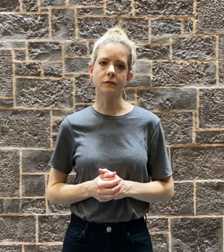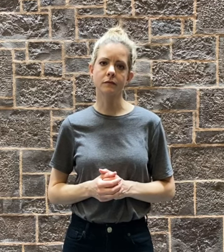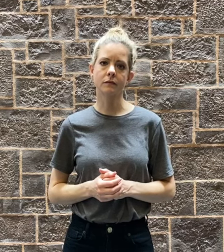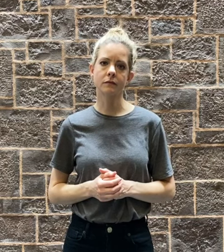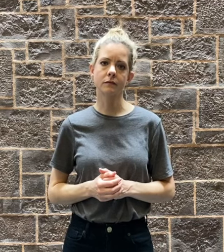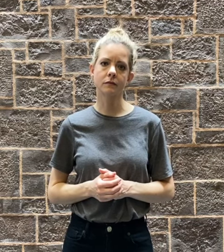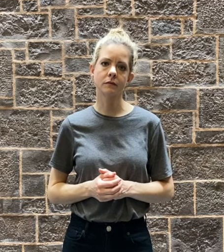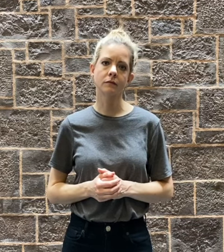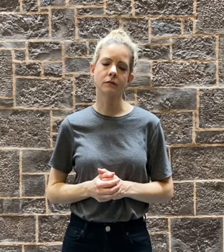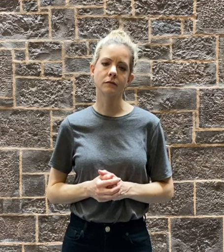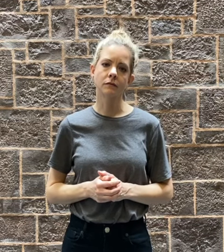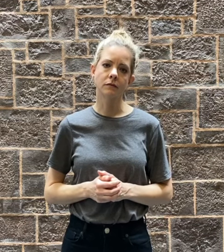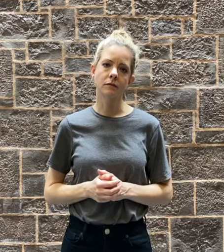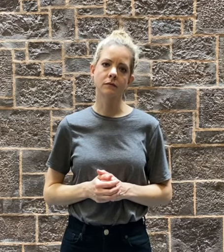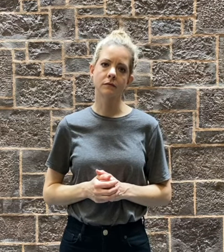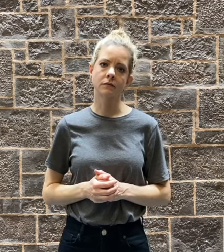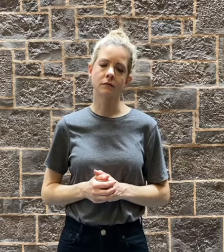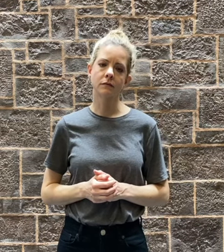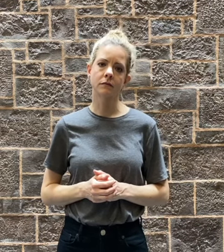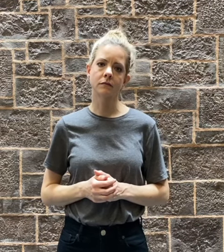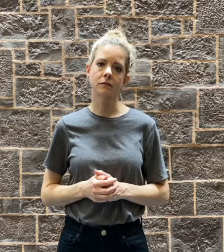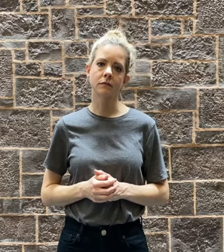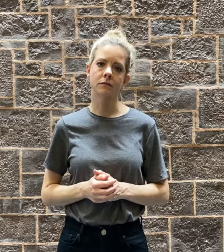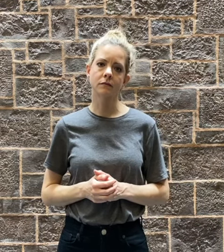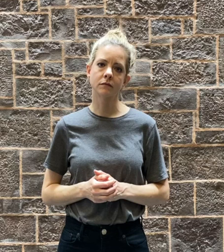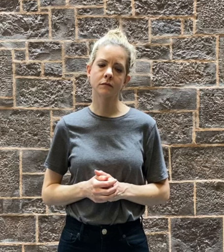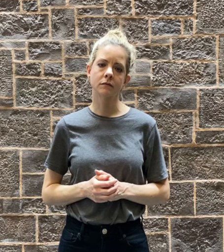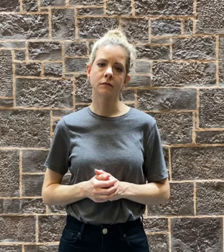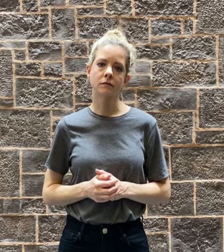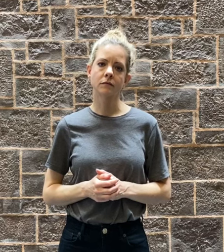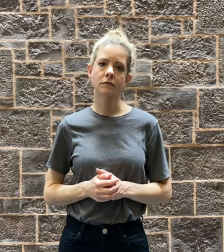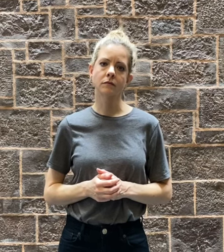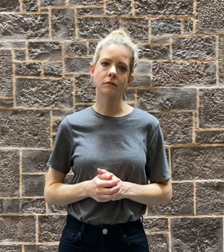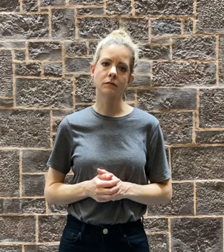time and space through a spreadsheet of what's been chucked